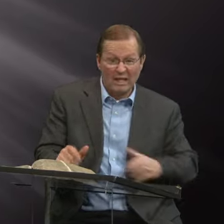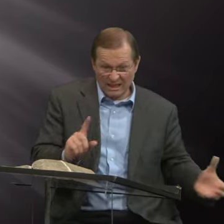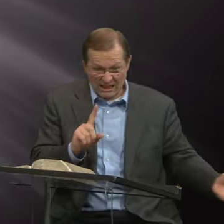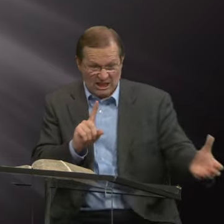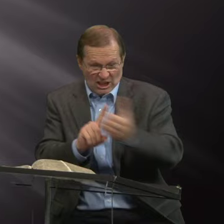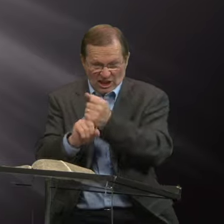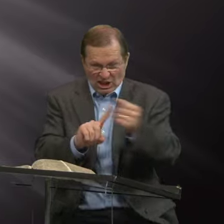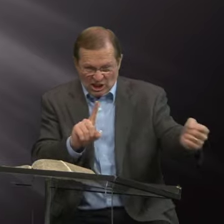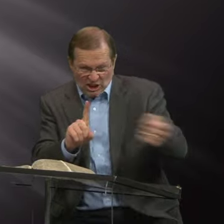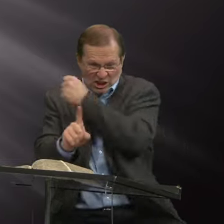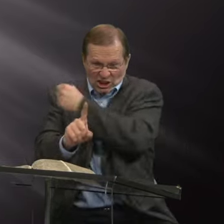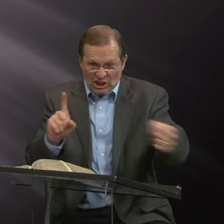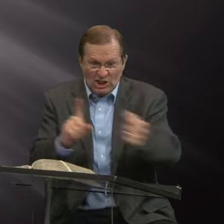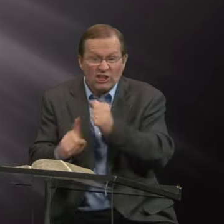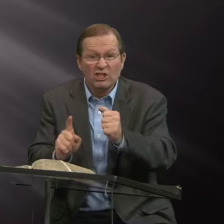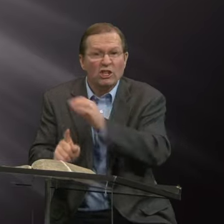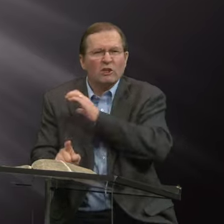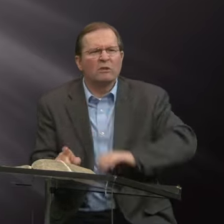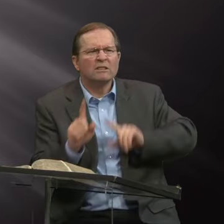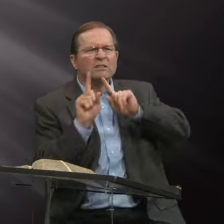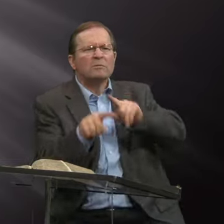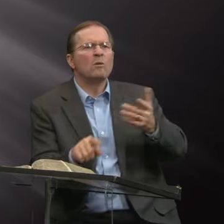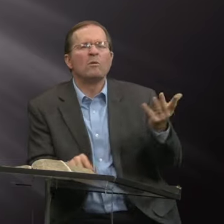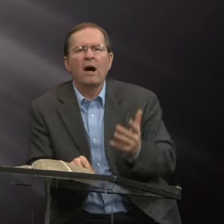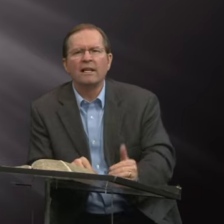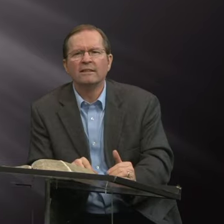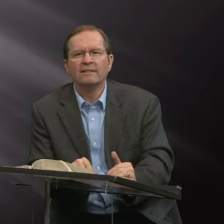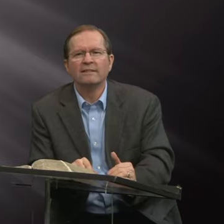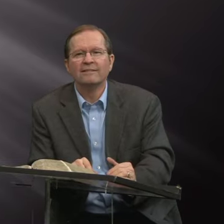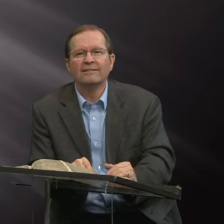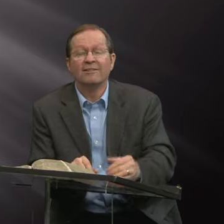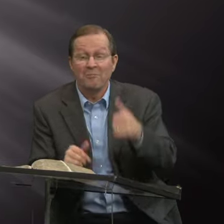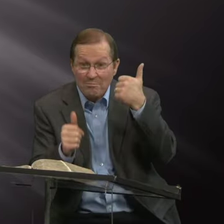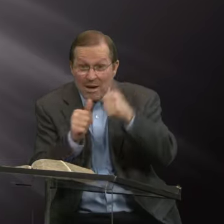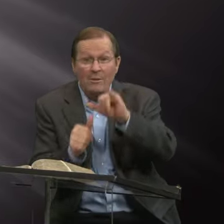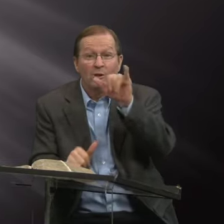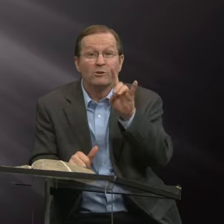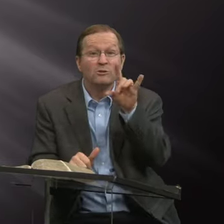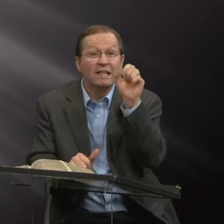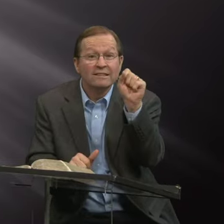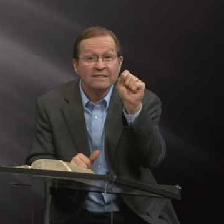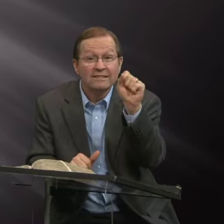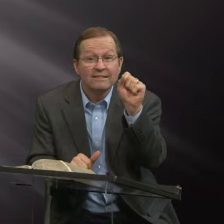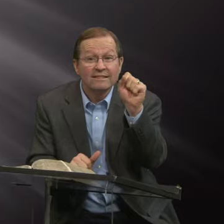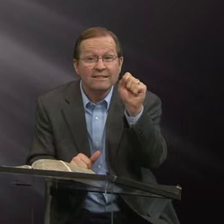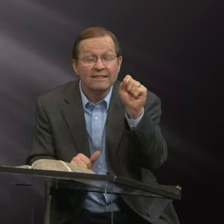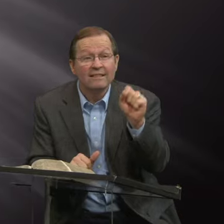do. You remember when Christ himself was on earth and he was arrested and beaten?